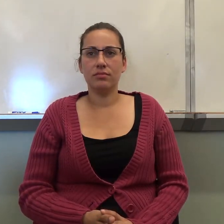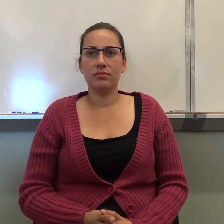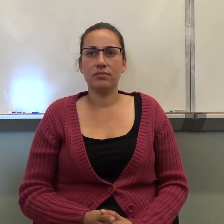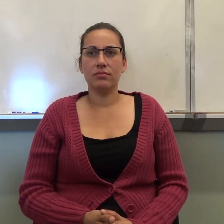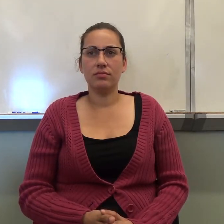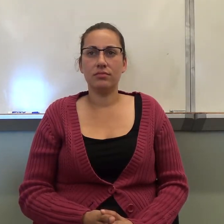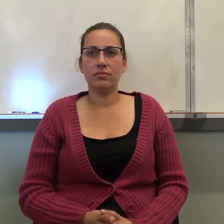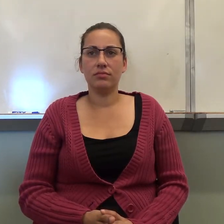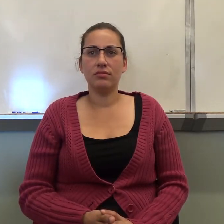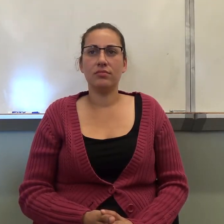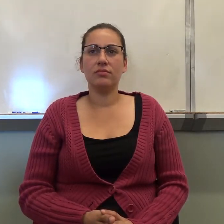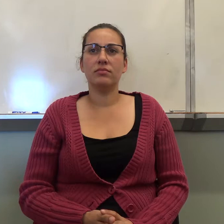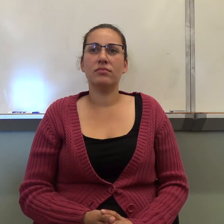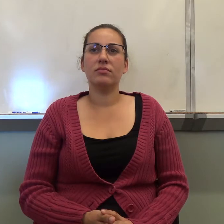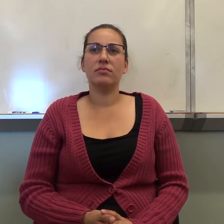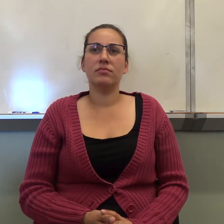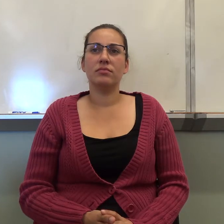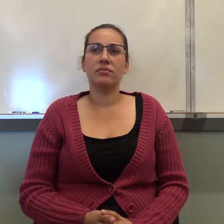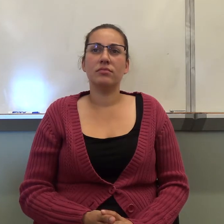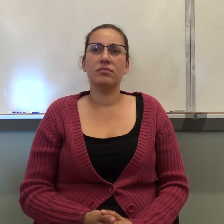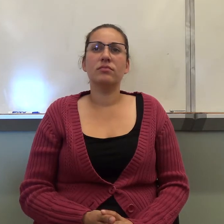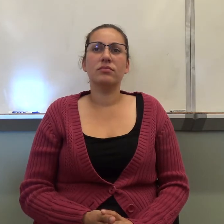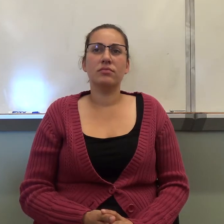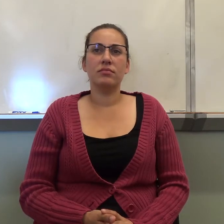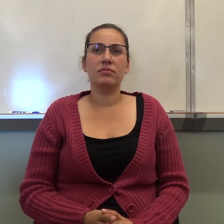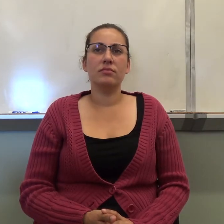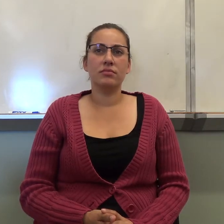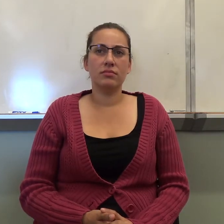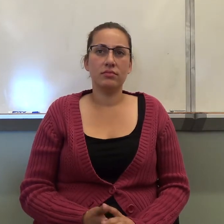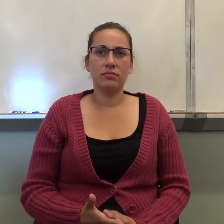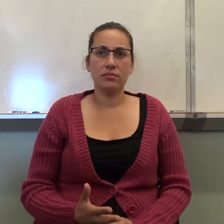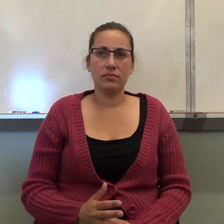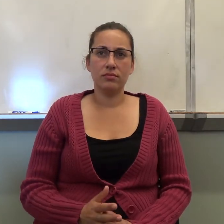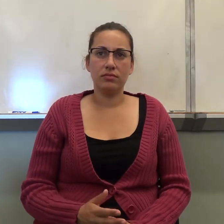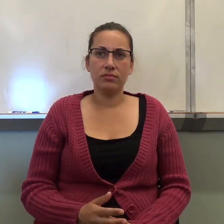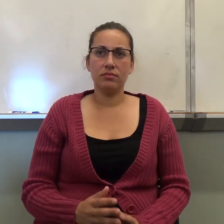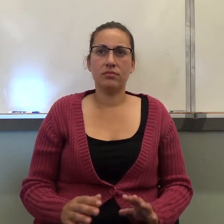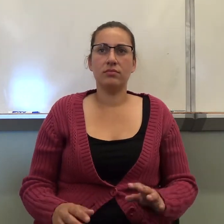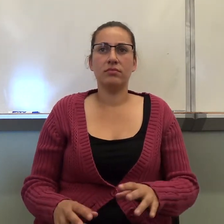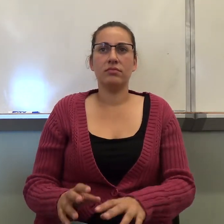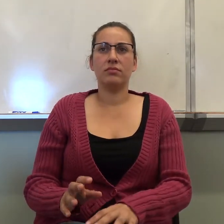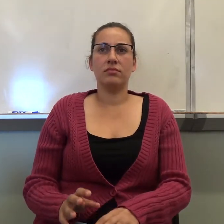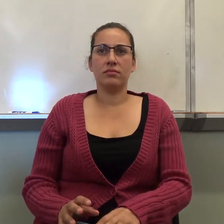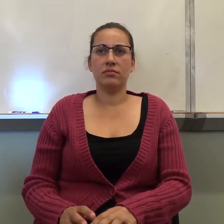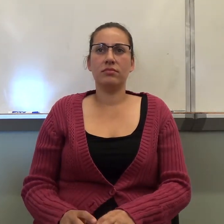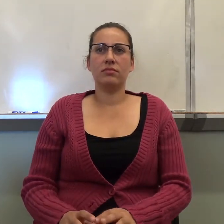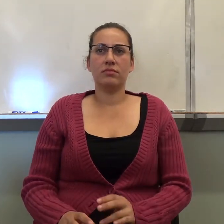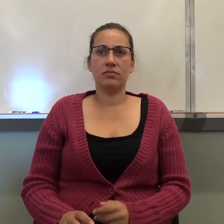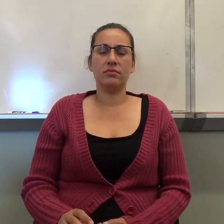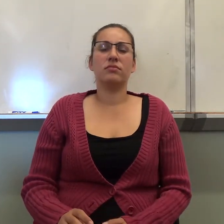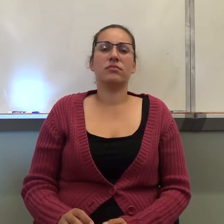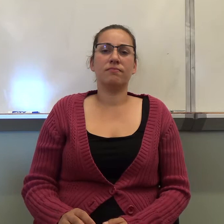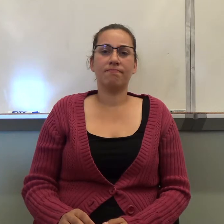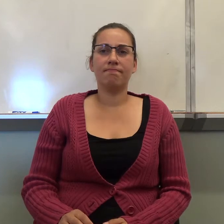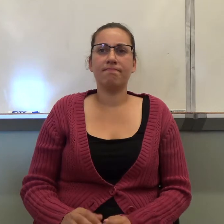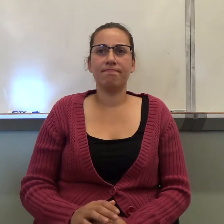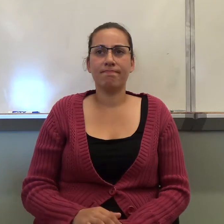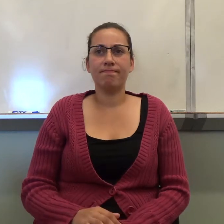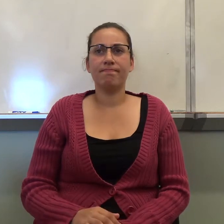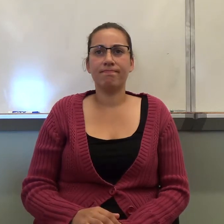something like that, it's a laser. And what's it connected to? Decimals. And the readout, decimal. Feet, yards,